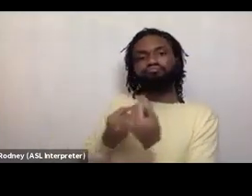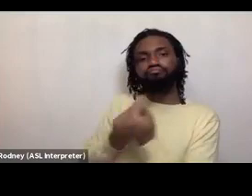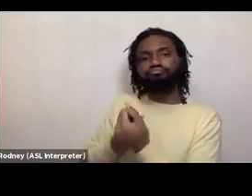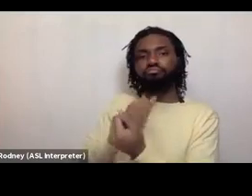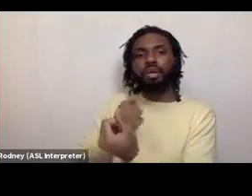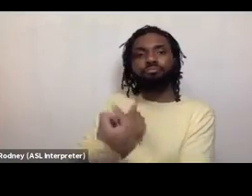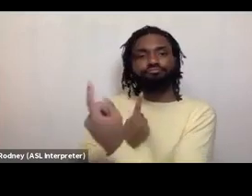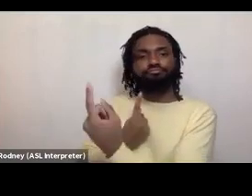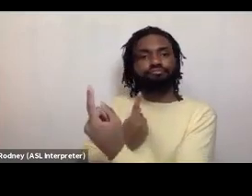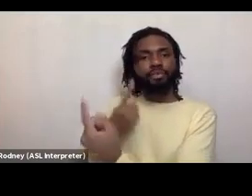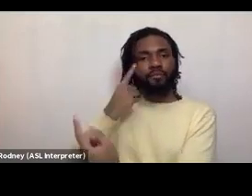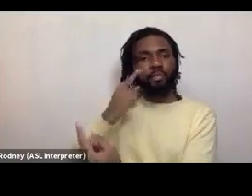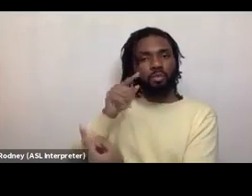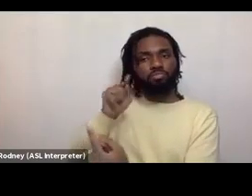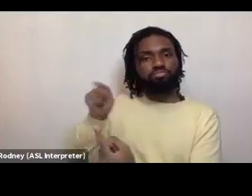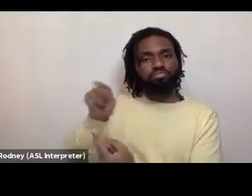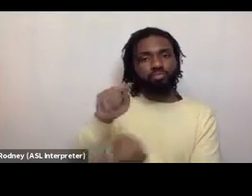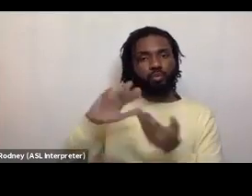So yeah,